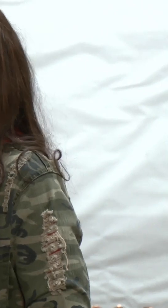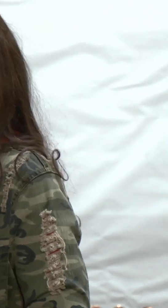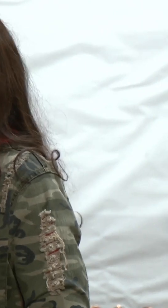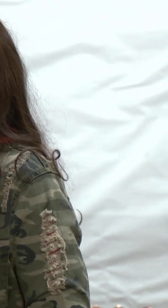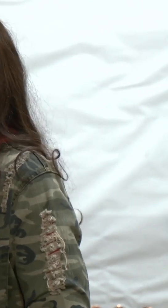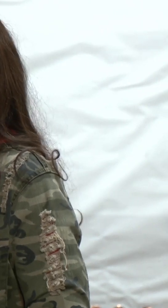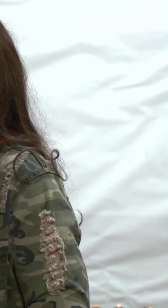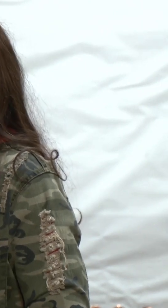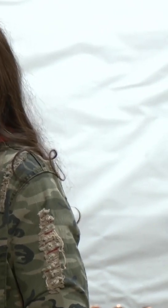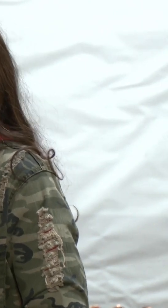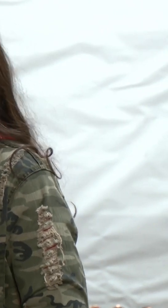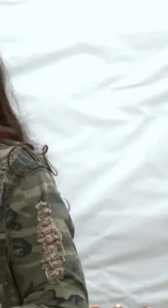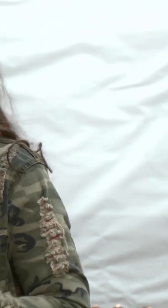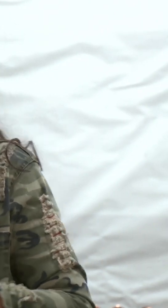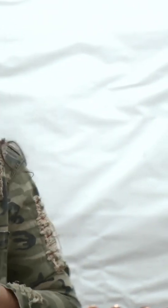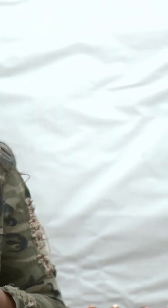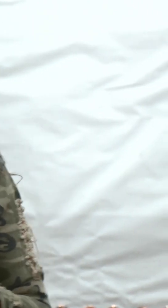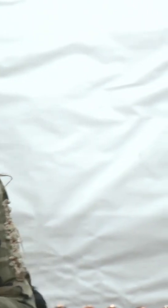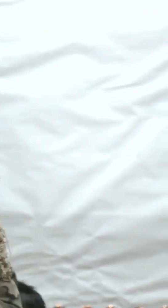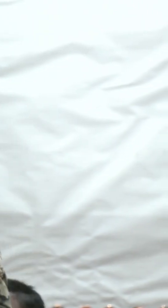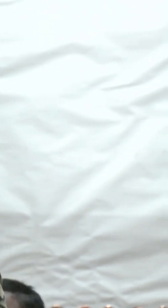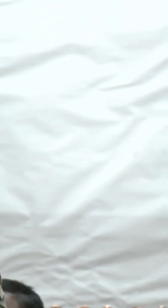of Staff, Jared Boyd,